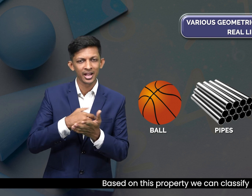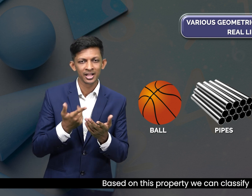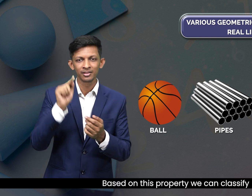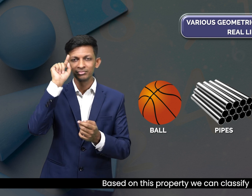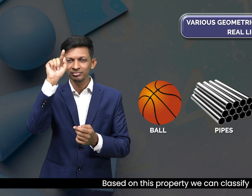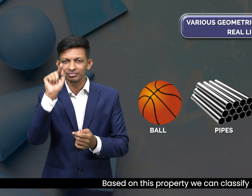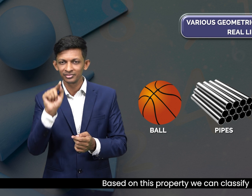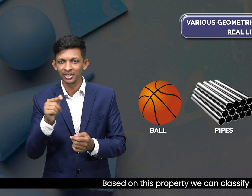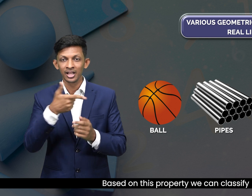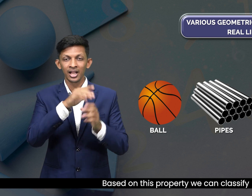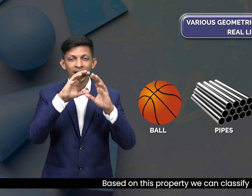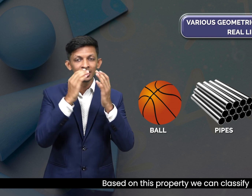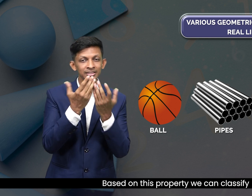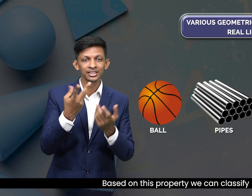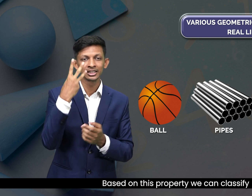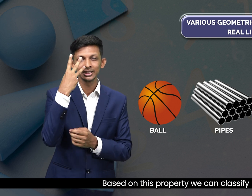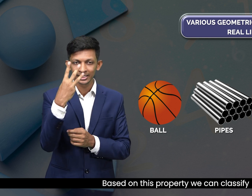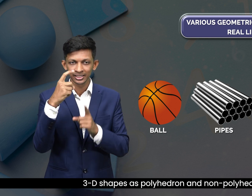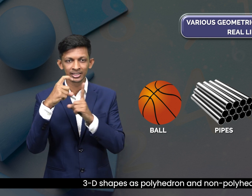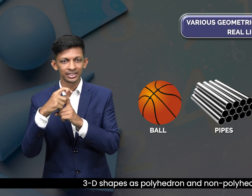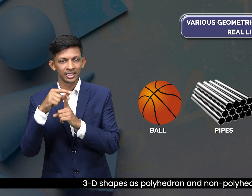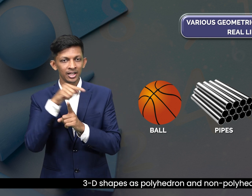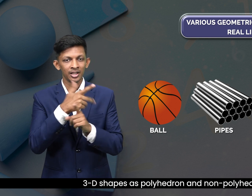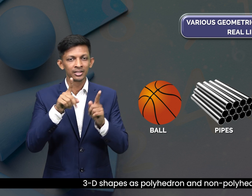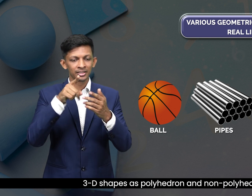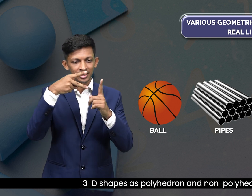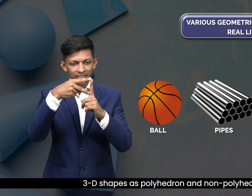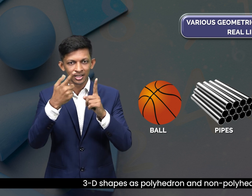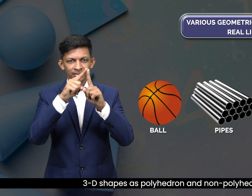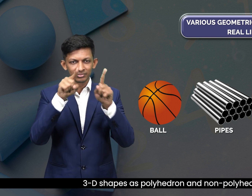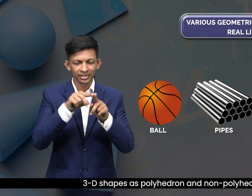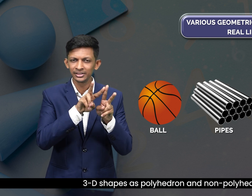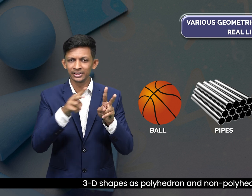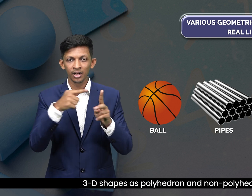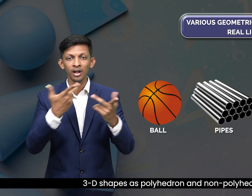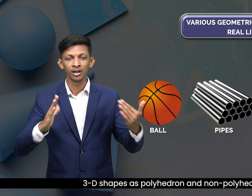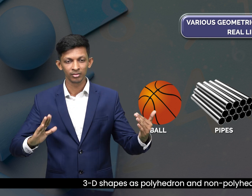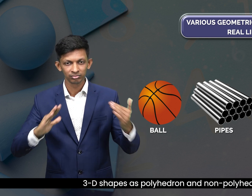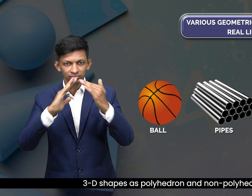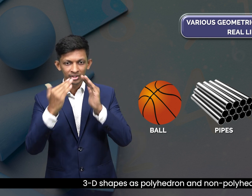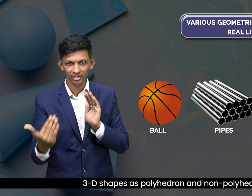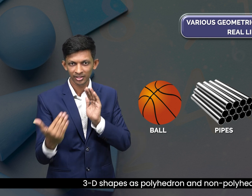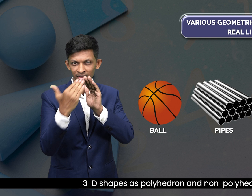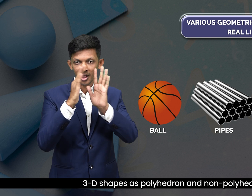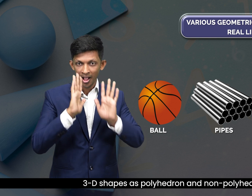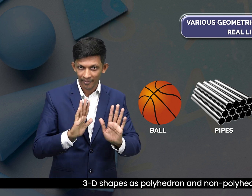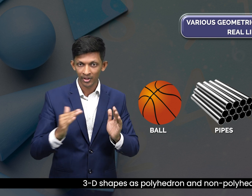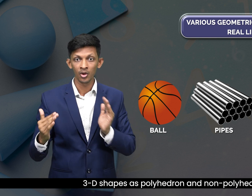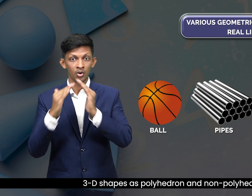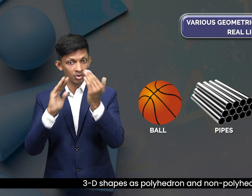Based on this property, we can classify 3D shapes as polyhedron and non-polyhedron.